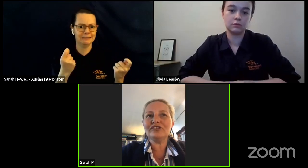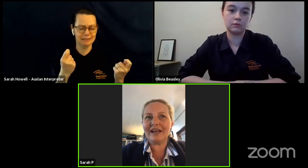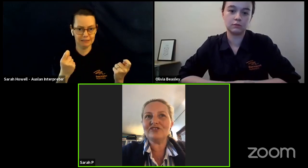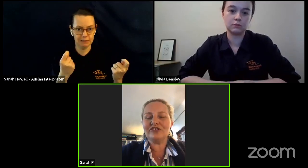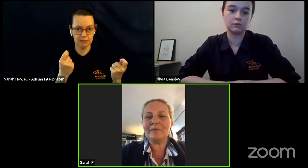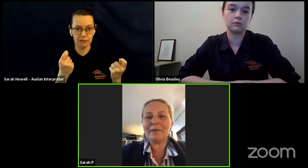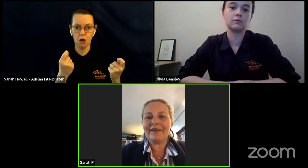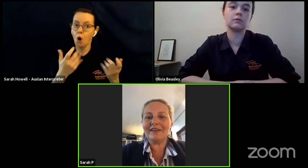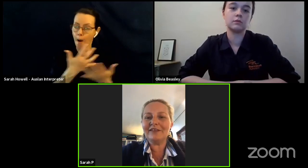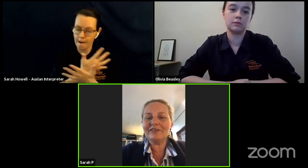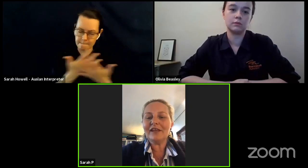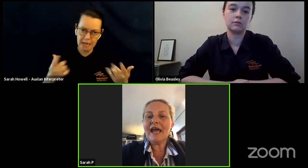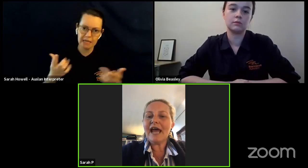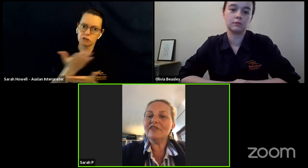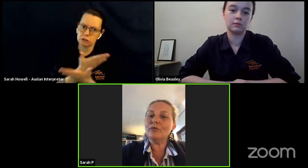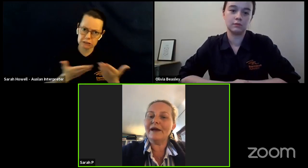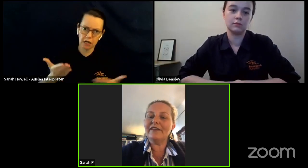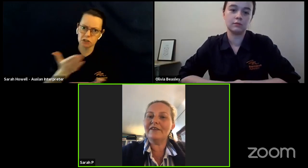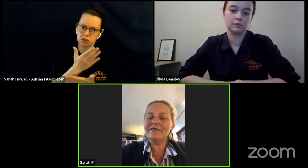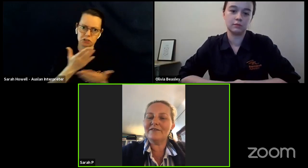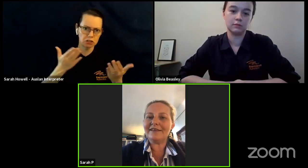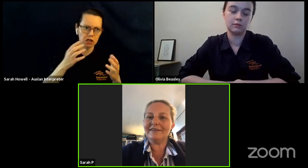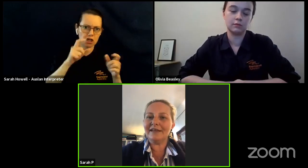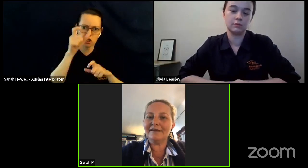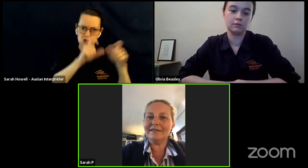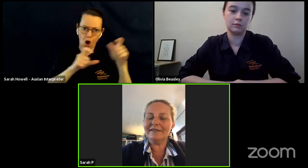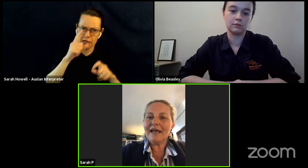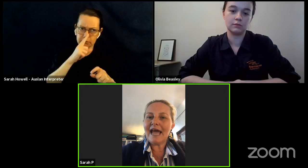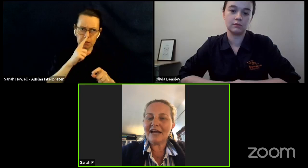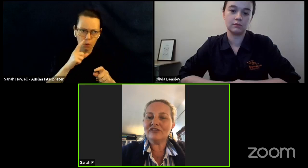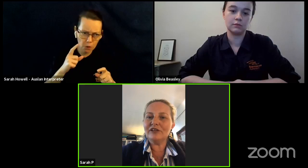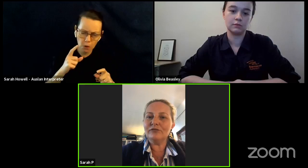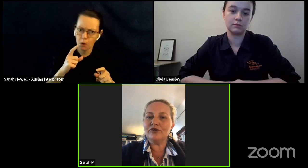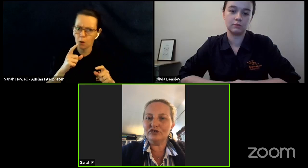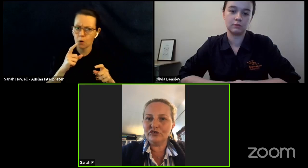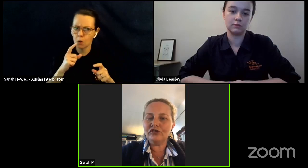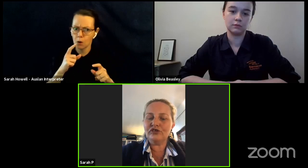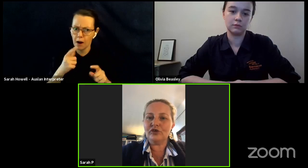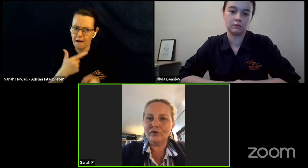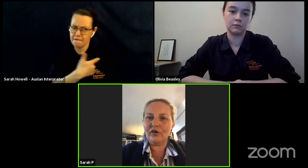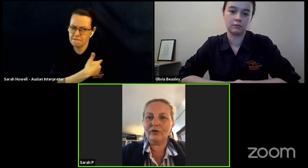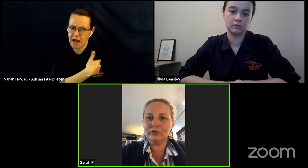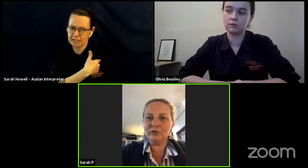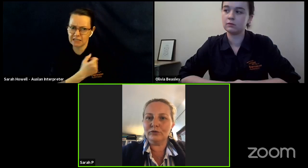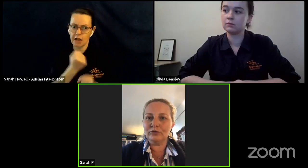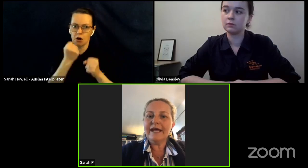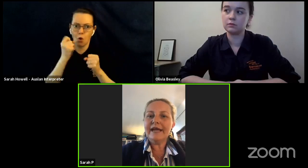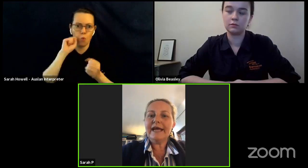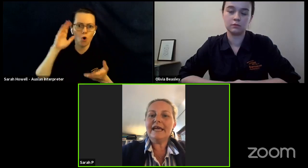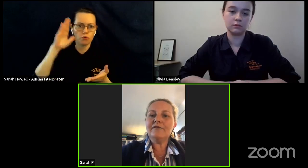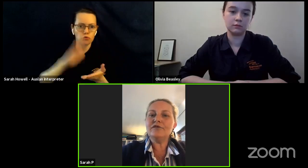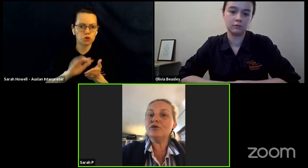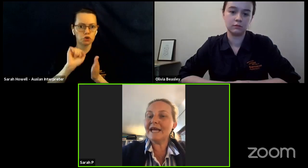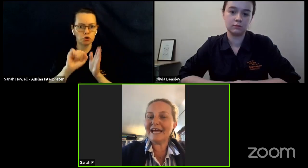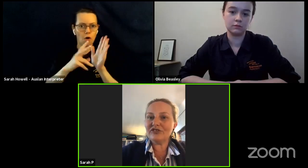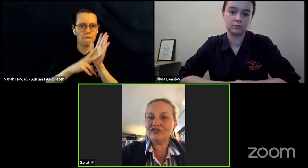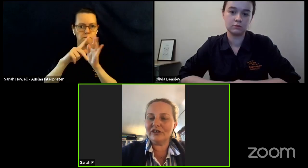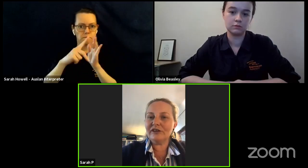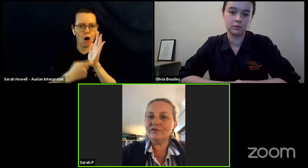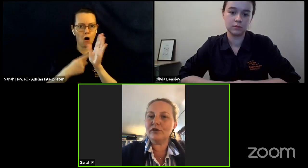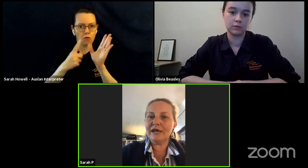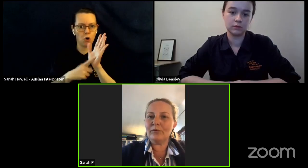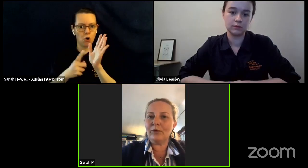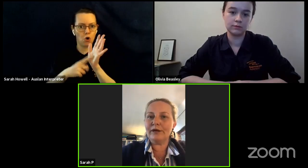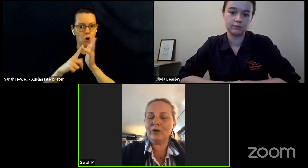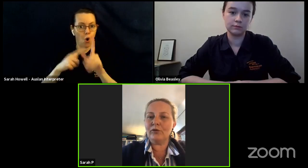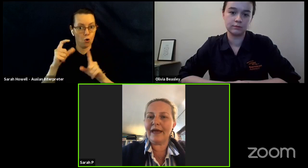long discussion about this as to whether the vaccines actually reduce your viral load if you catch